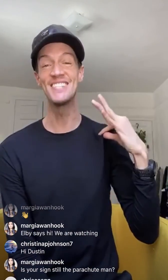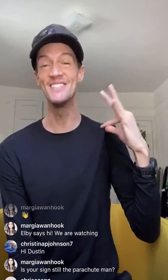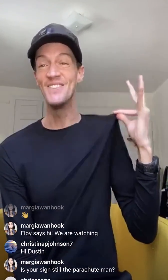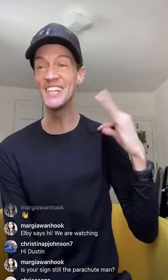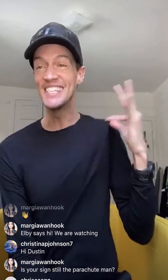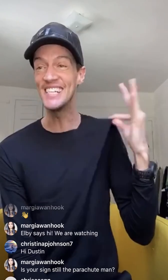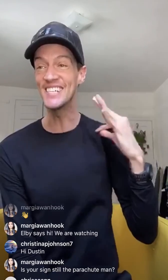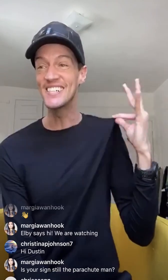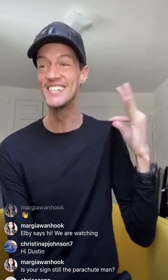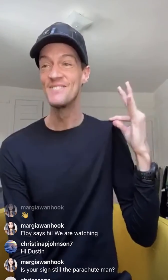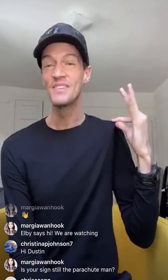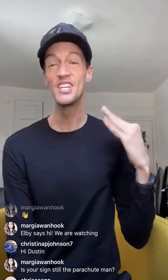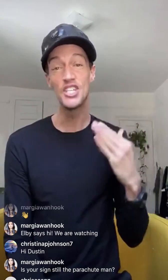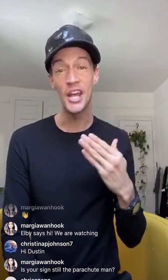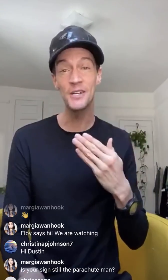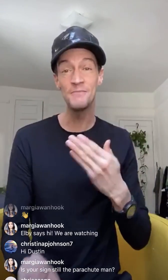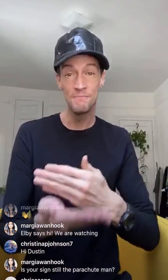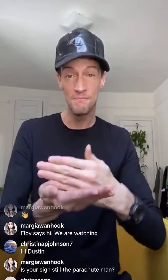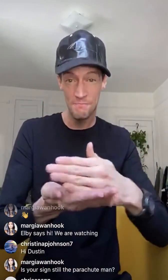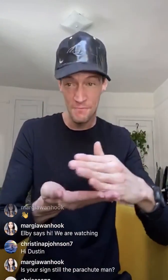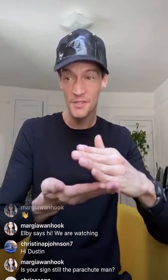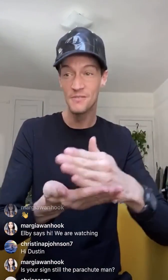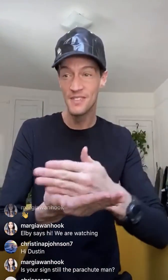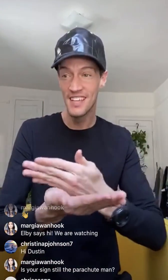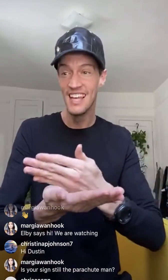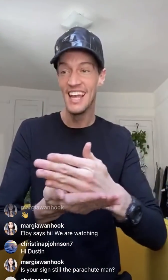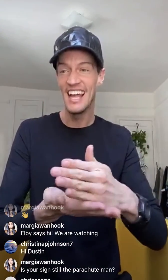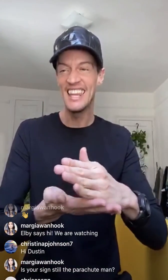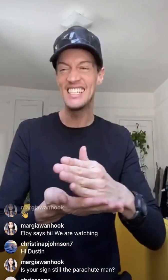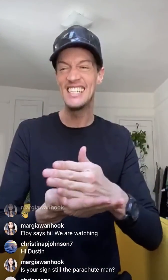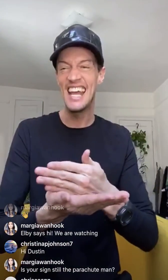context will decide what you mean. So if you want to volunteer to